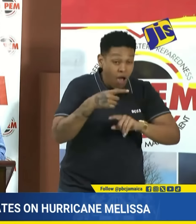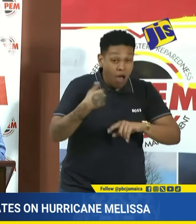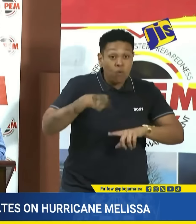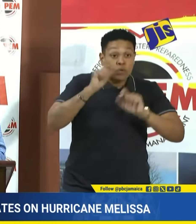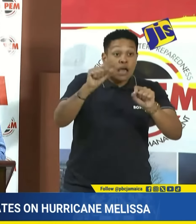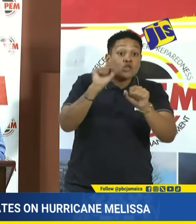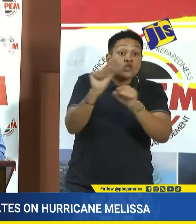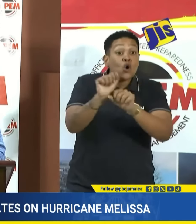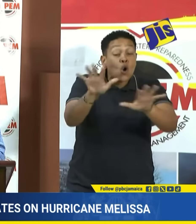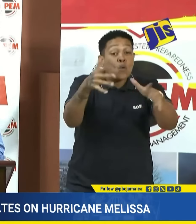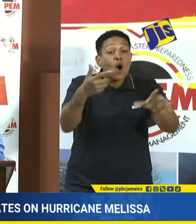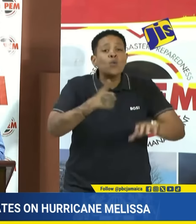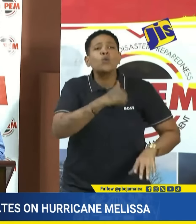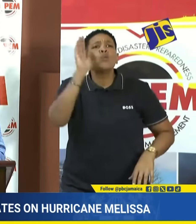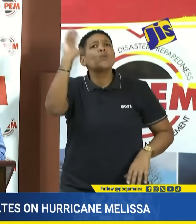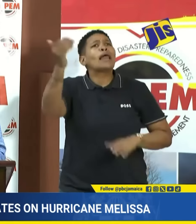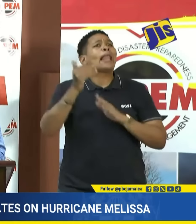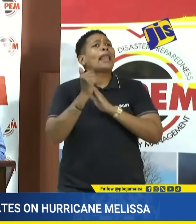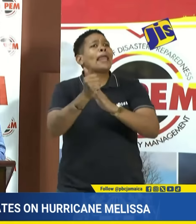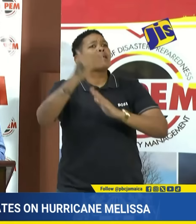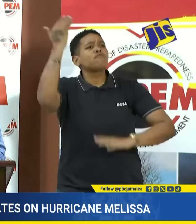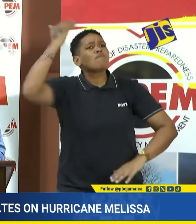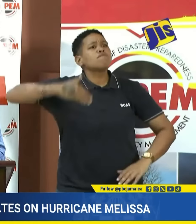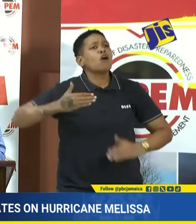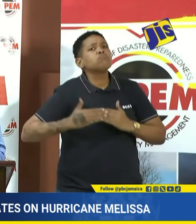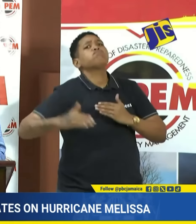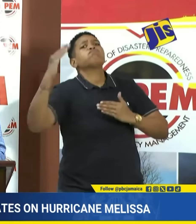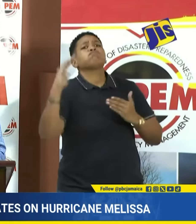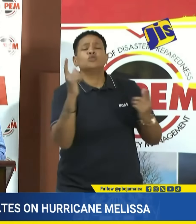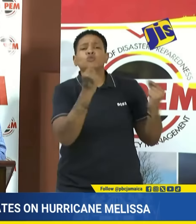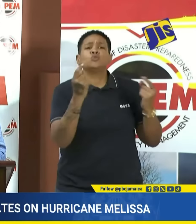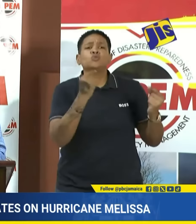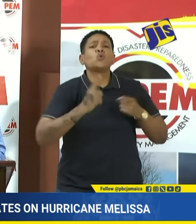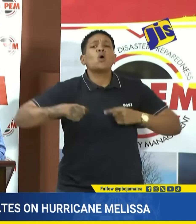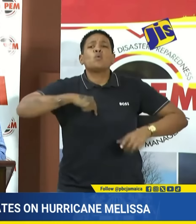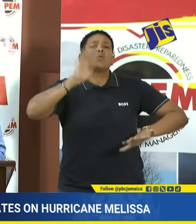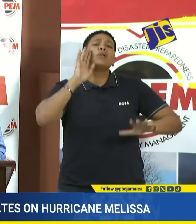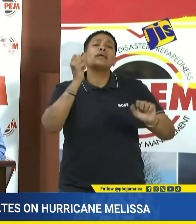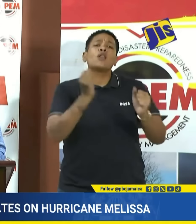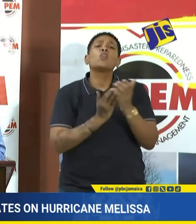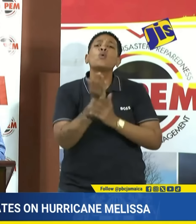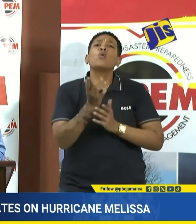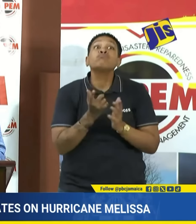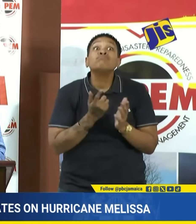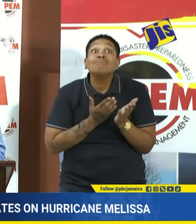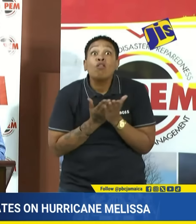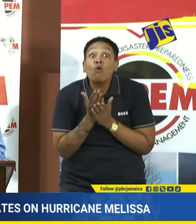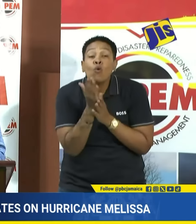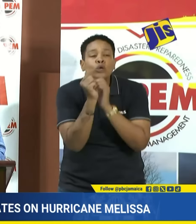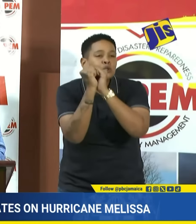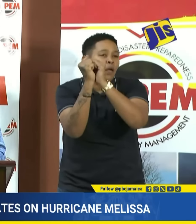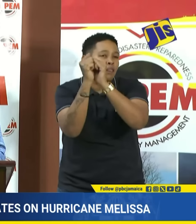assured that we will lead from the front and we will get through this together.